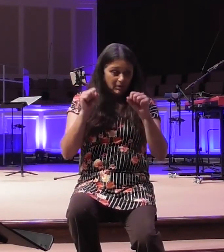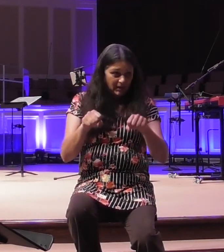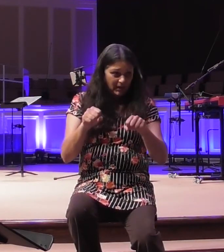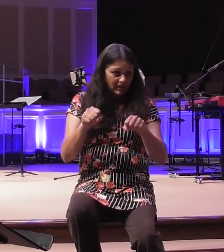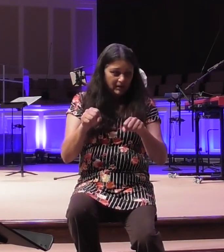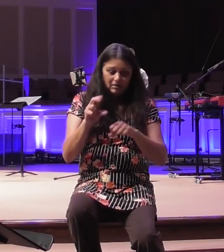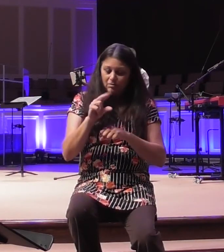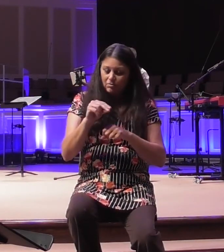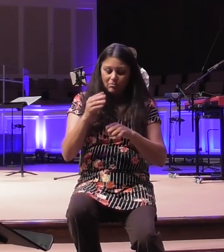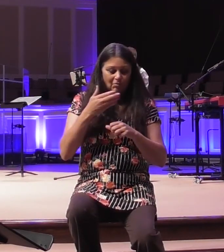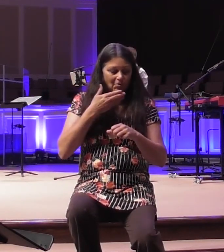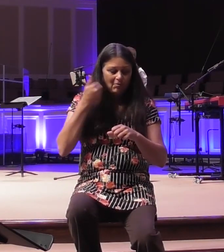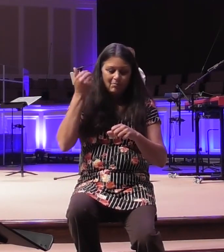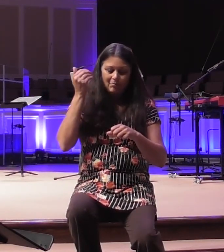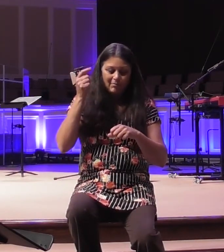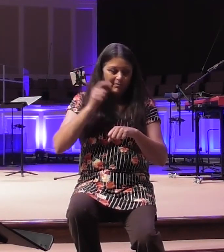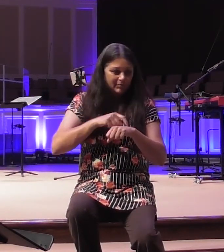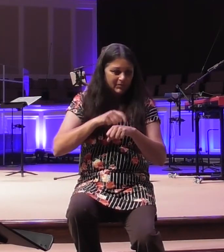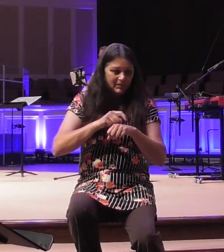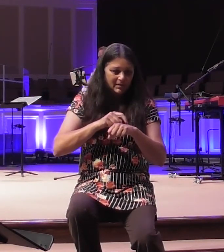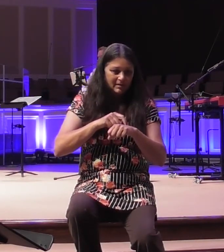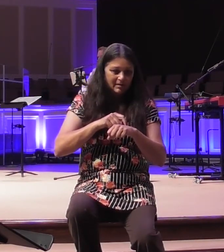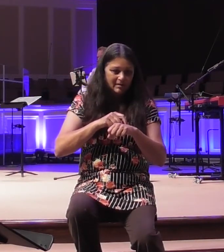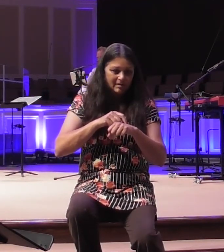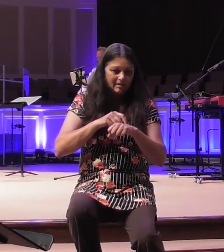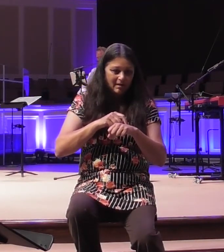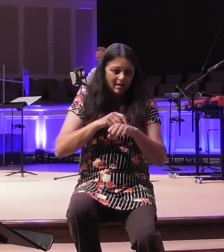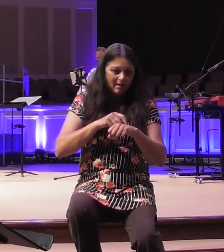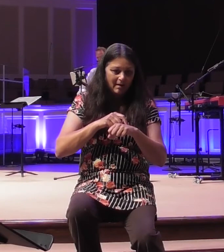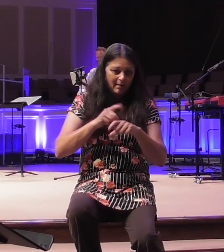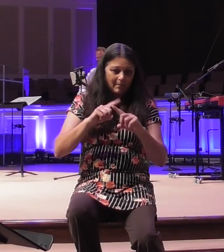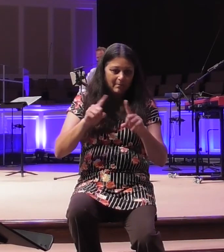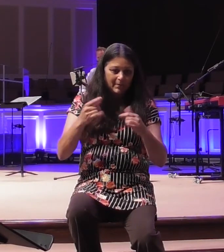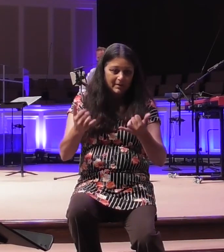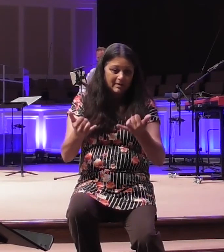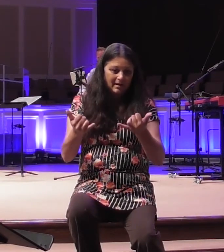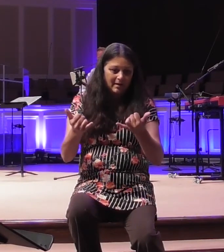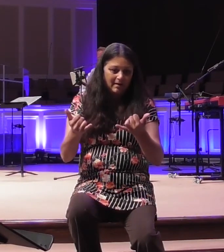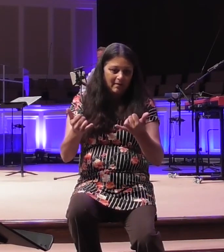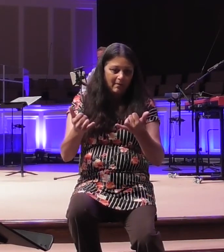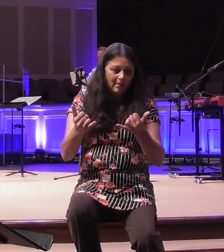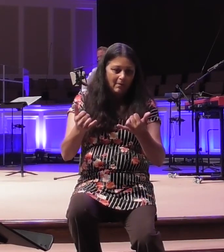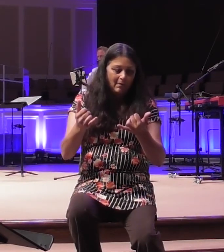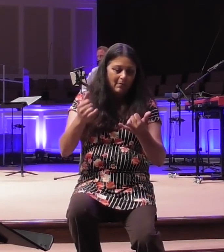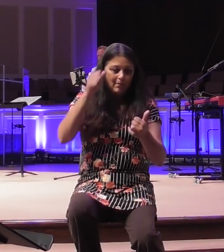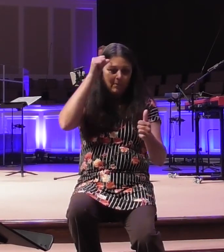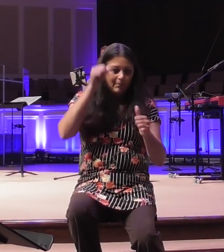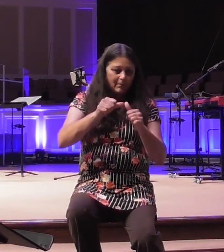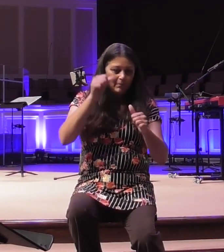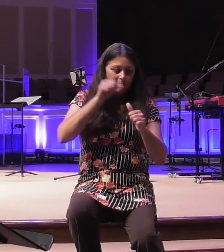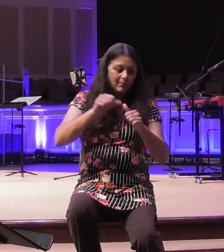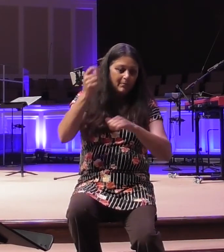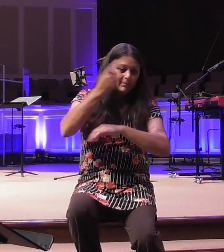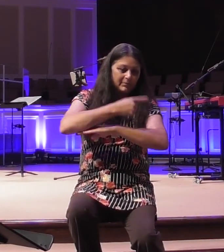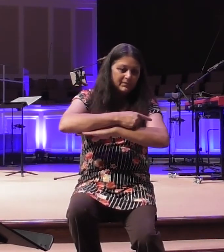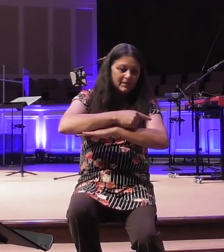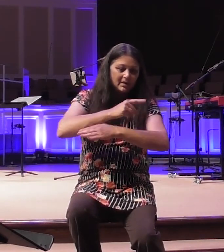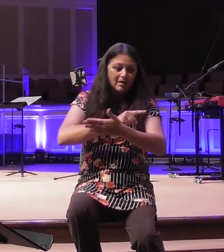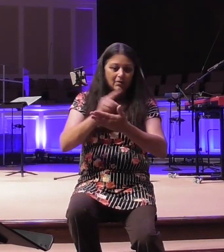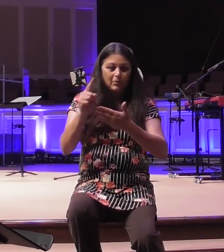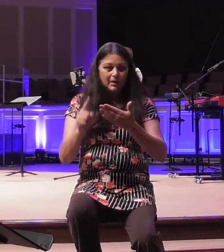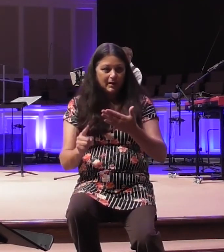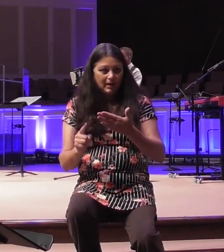let the message of the cross be planted in the center of your life. You can be forgiven. You can be set